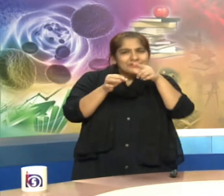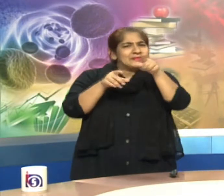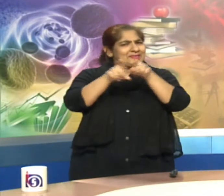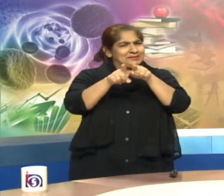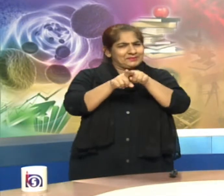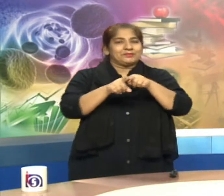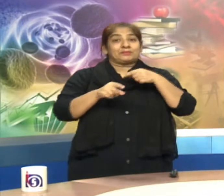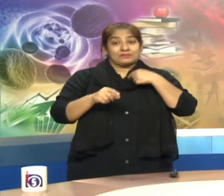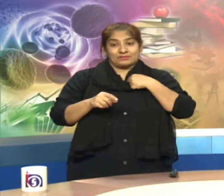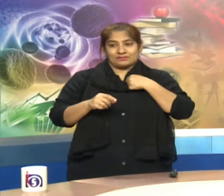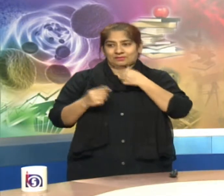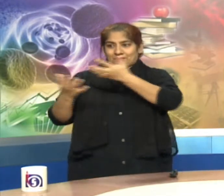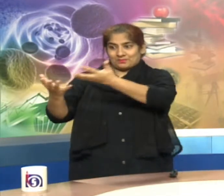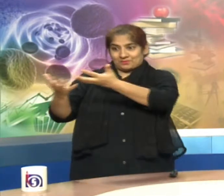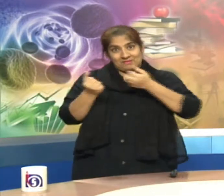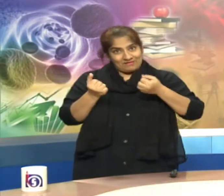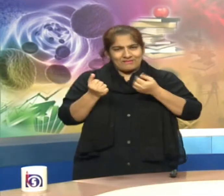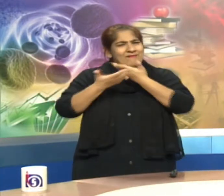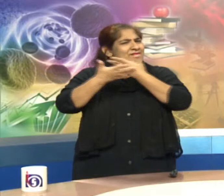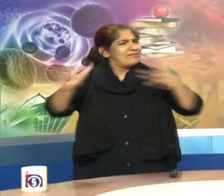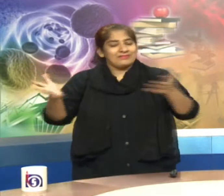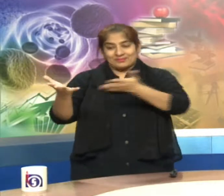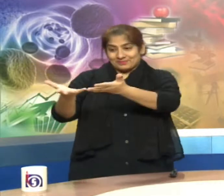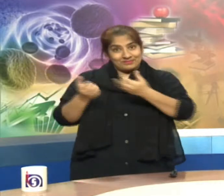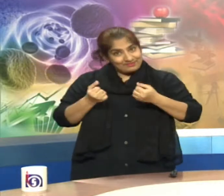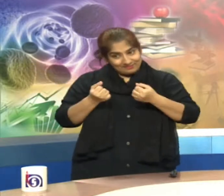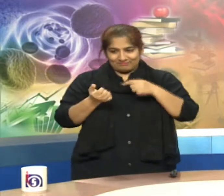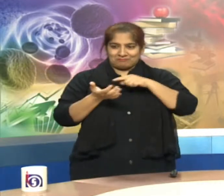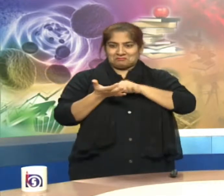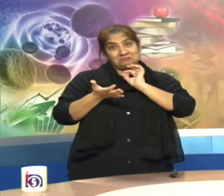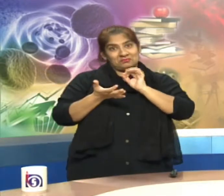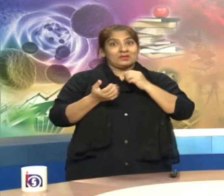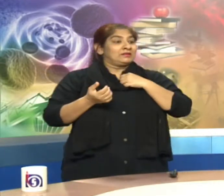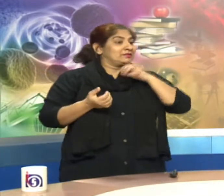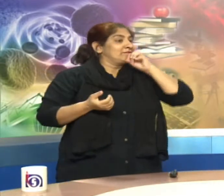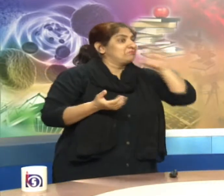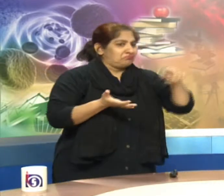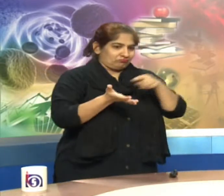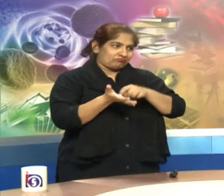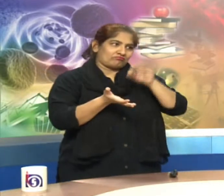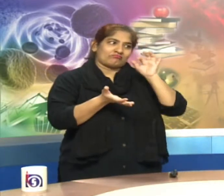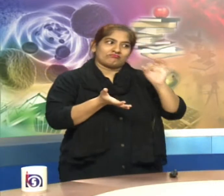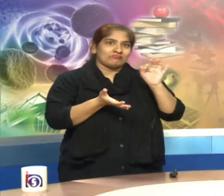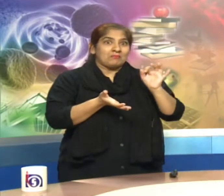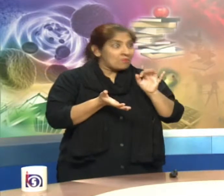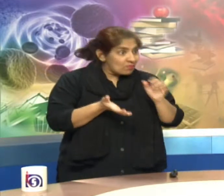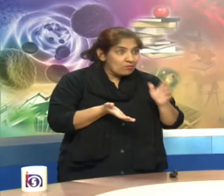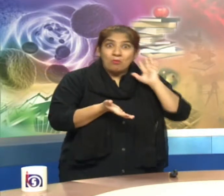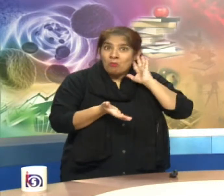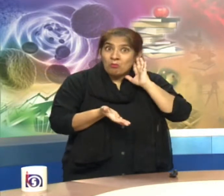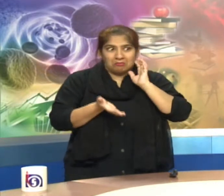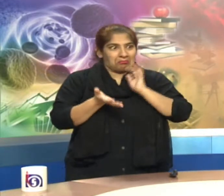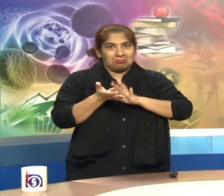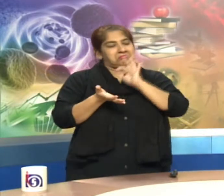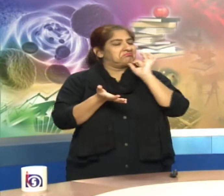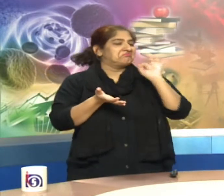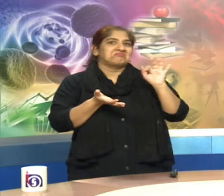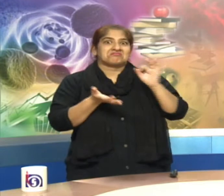Like I had already explained that if I buy something, anything, and I am doing the mouth